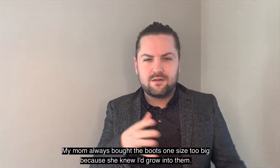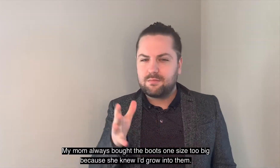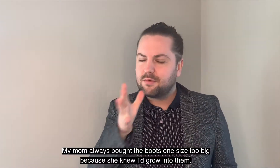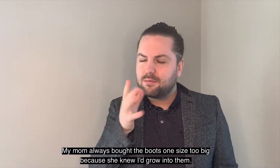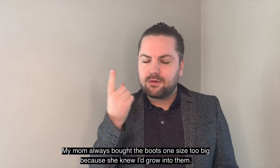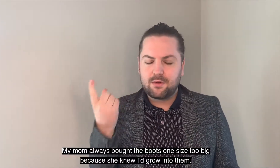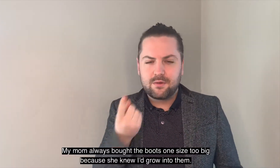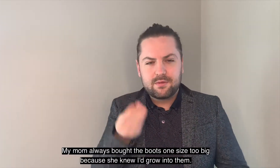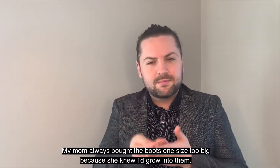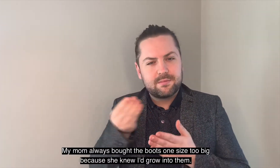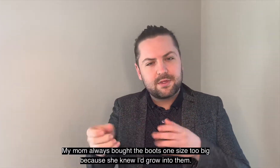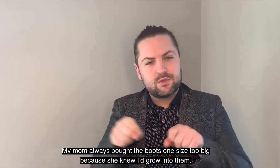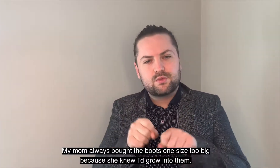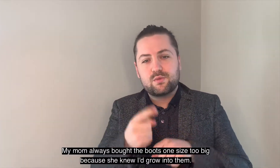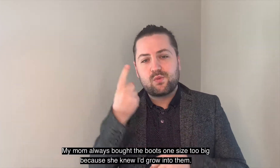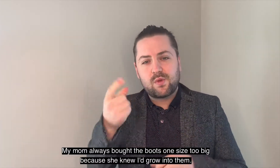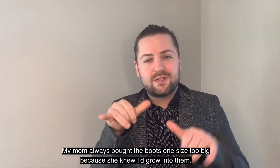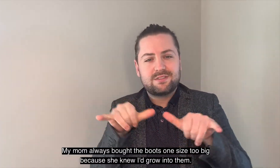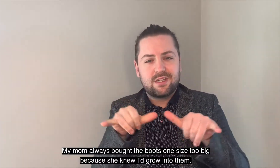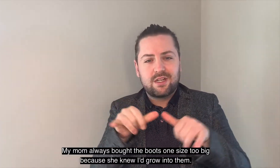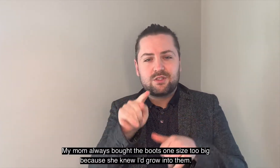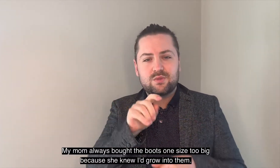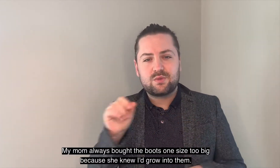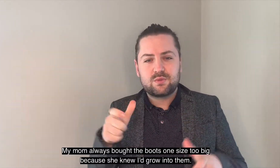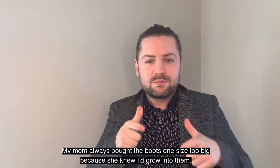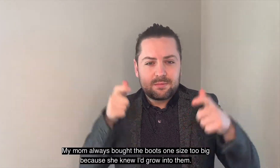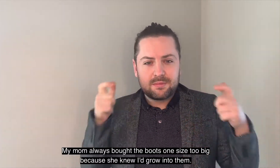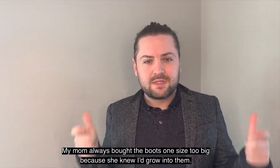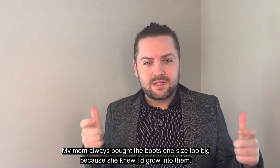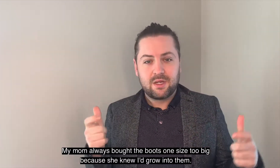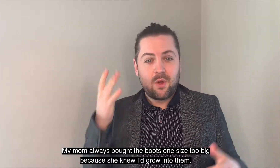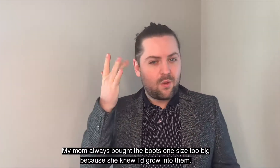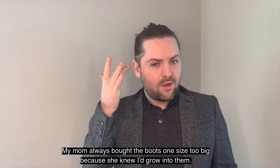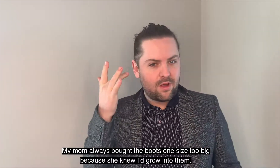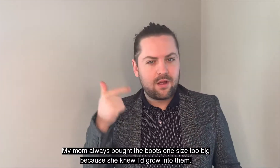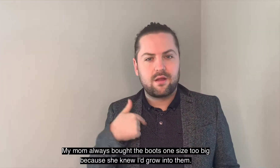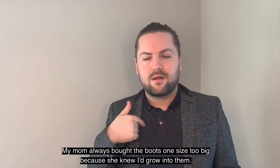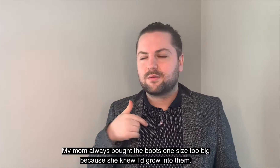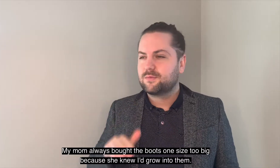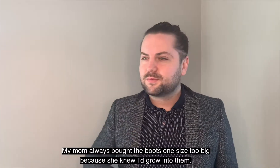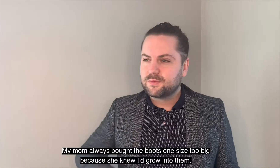My mom always bought the boots. One size too big. Because she knew that I would grow into them.